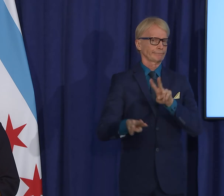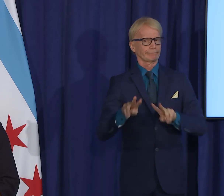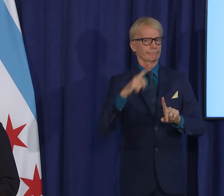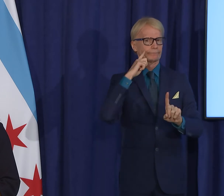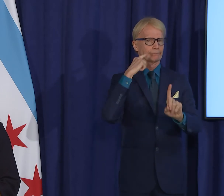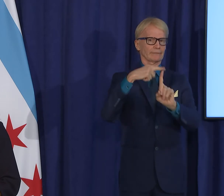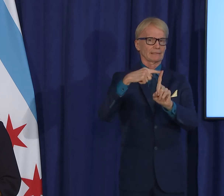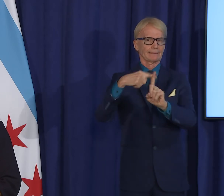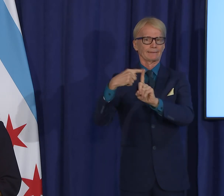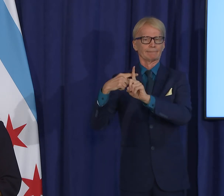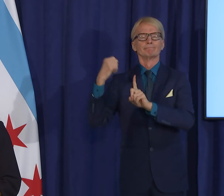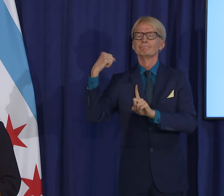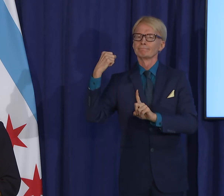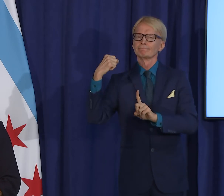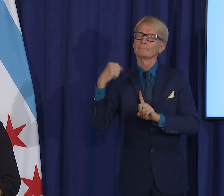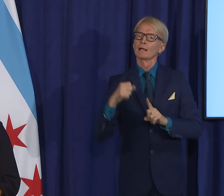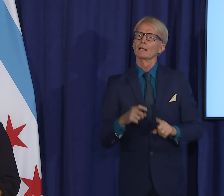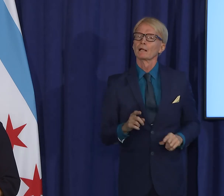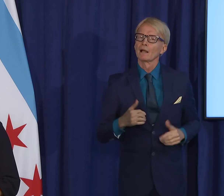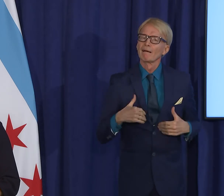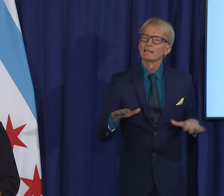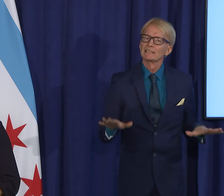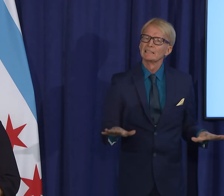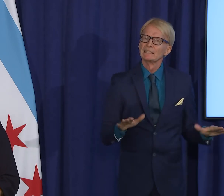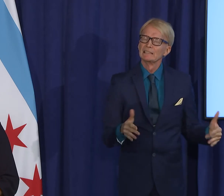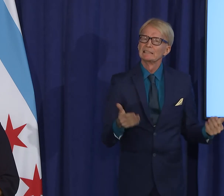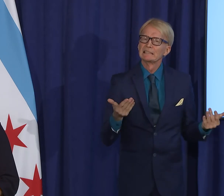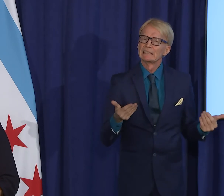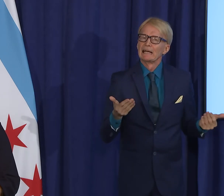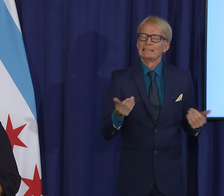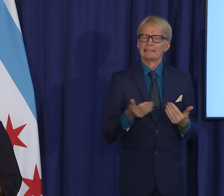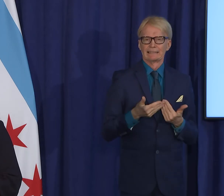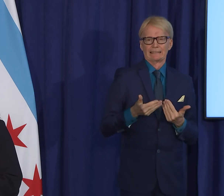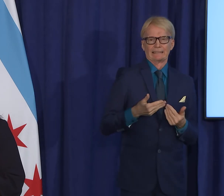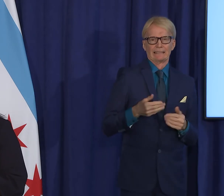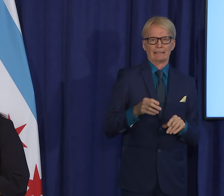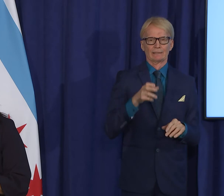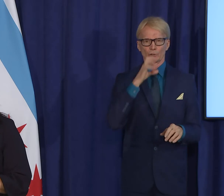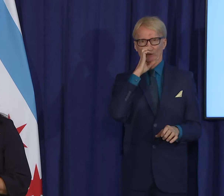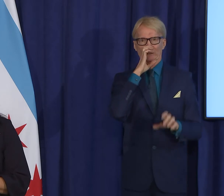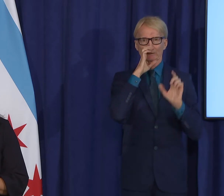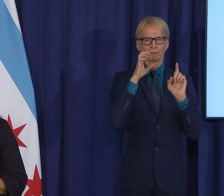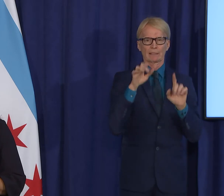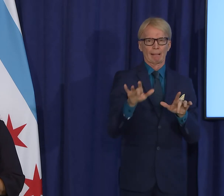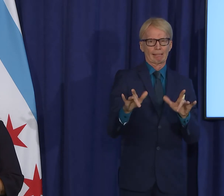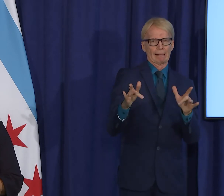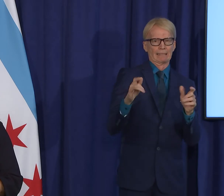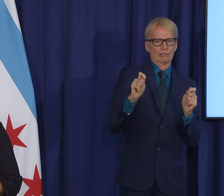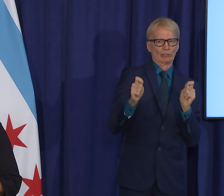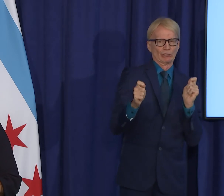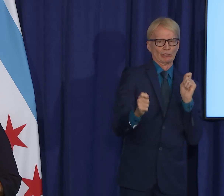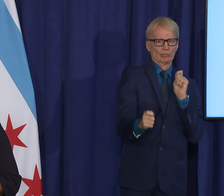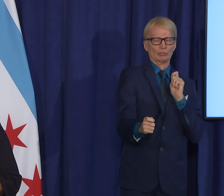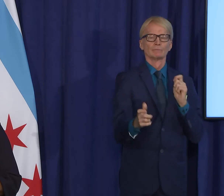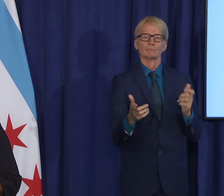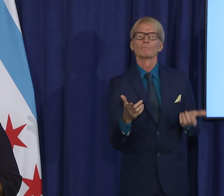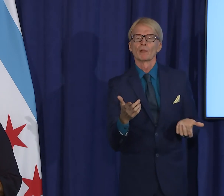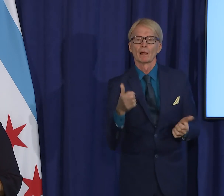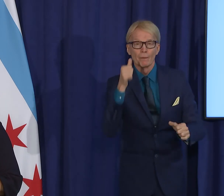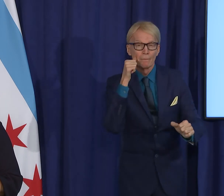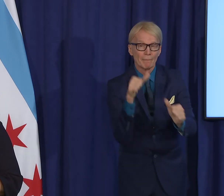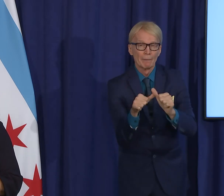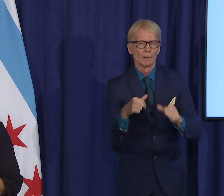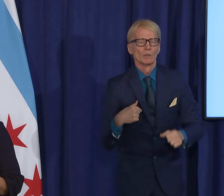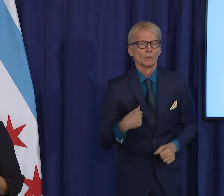are going to continue to see this easing of restrictions. And so today, as the mayor indicated, I am pleased to say that we have